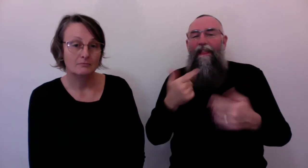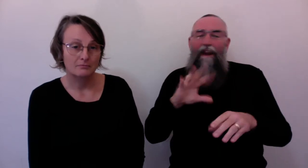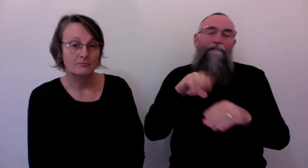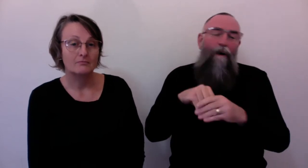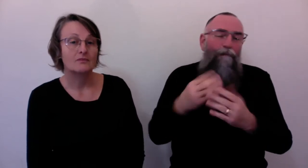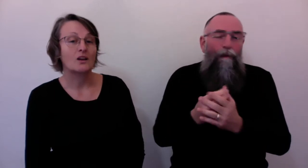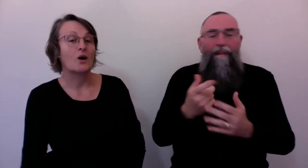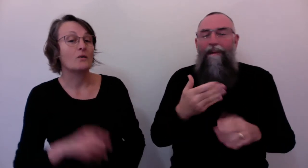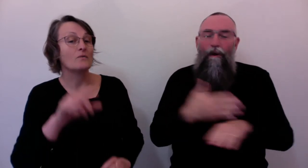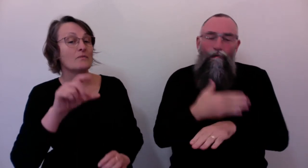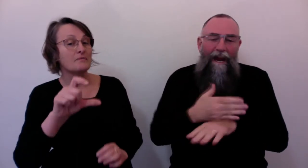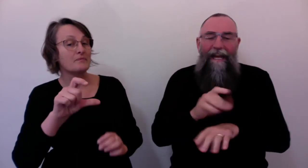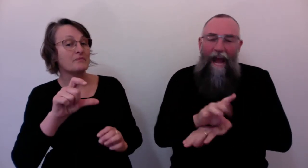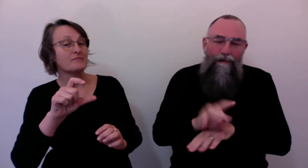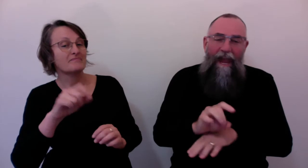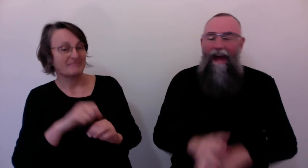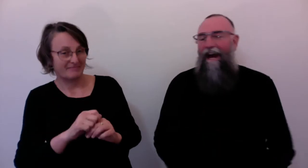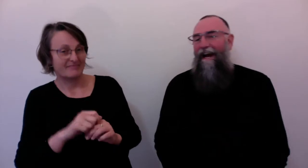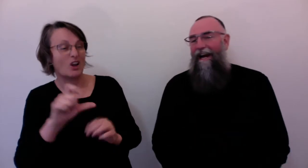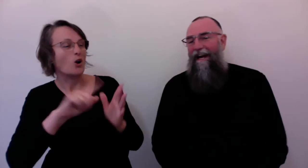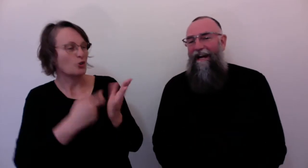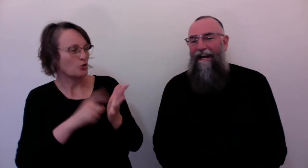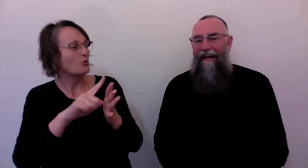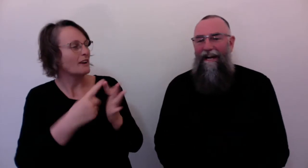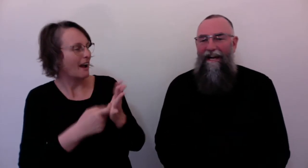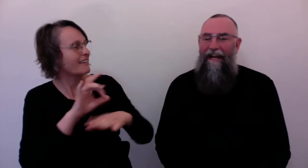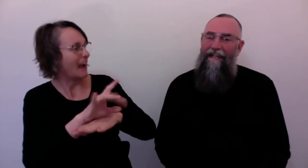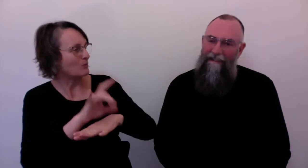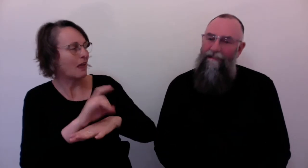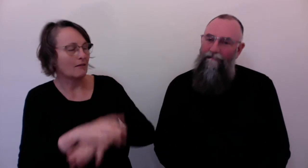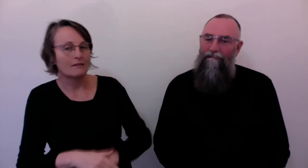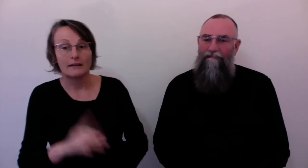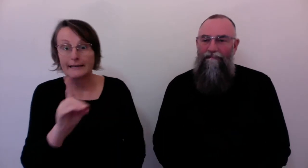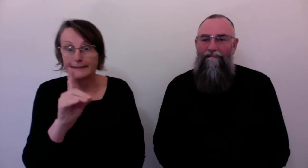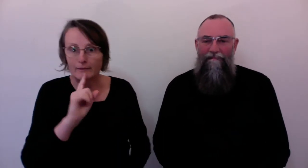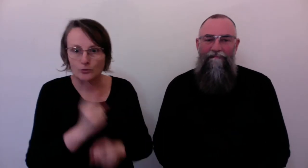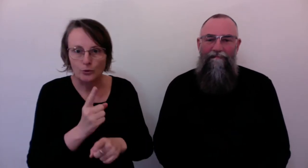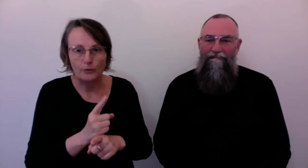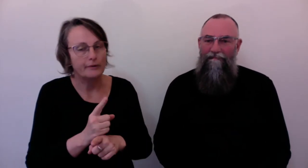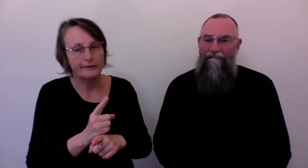yes, those ones. Yeah, and then that's where I decided acting. Career, funny, we play in the career counselor